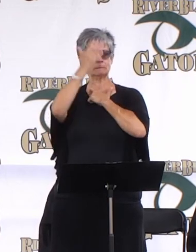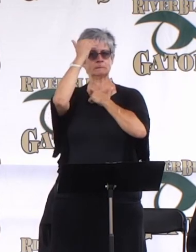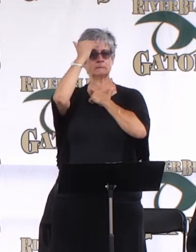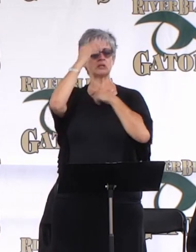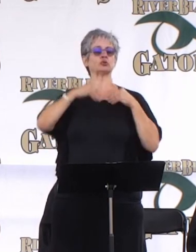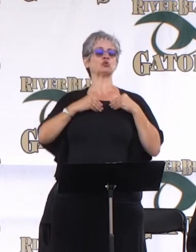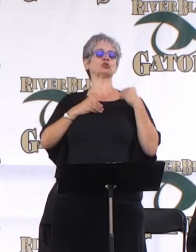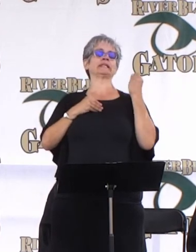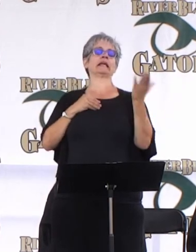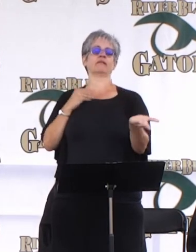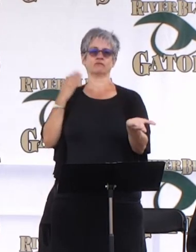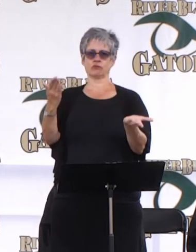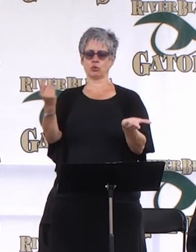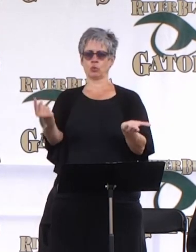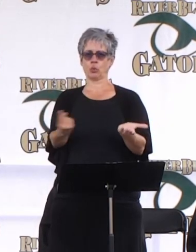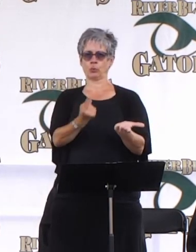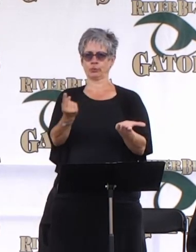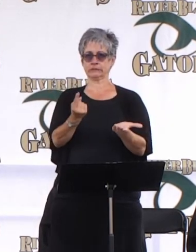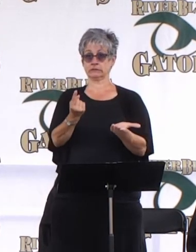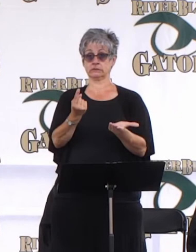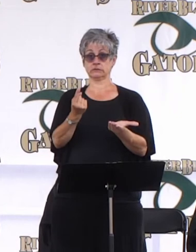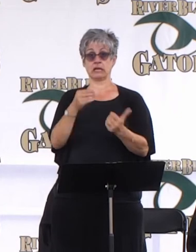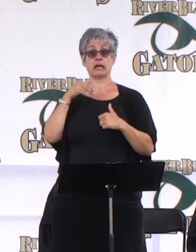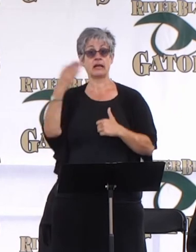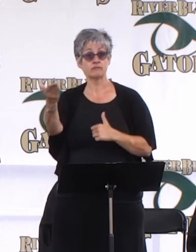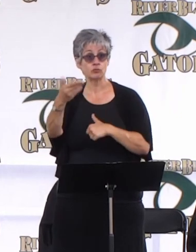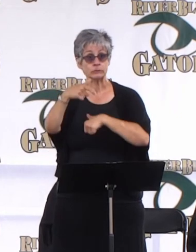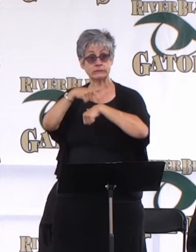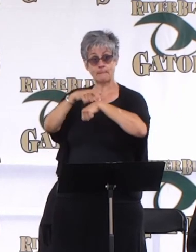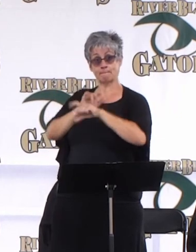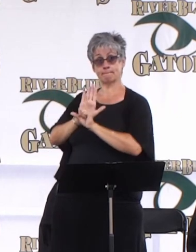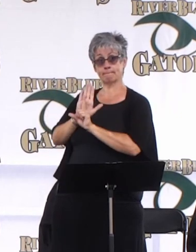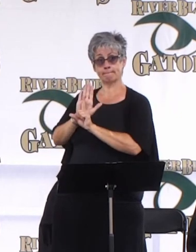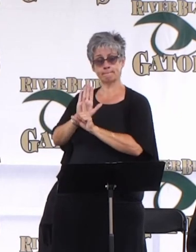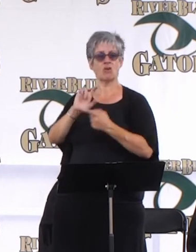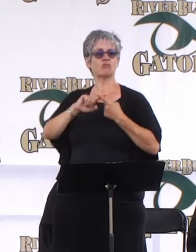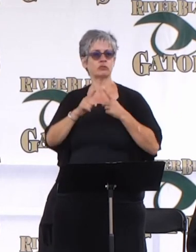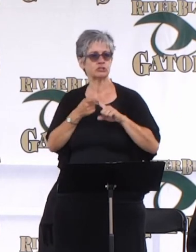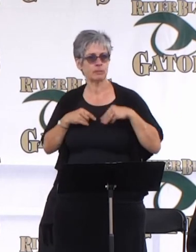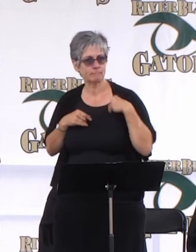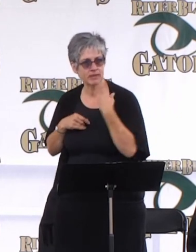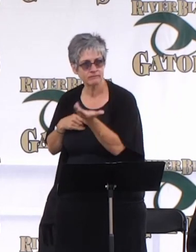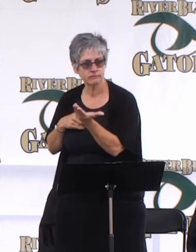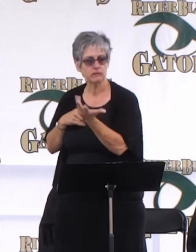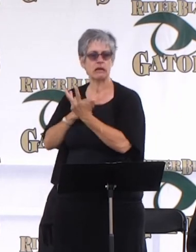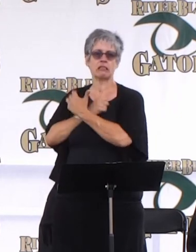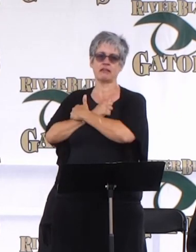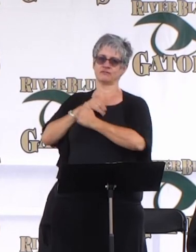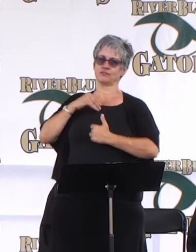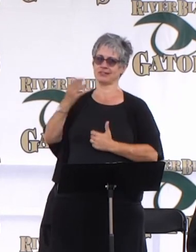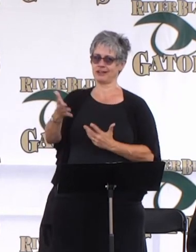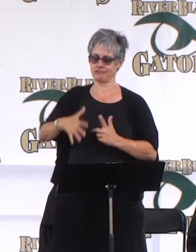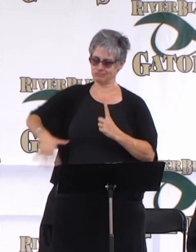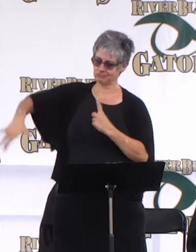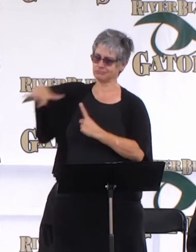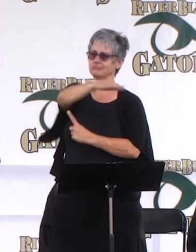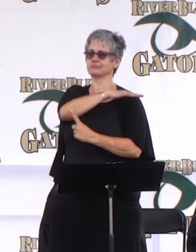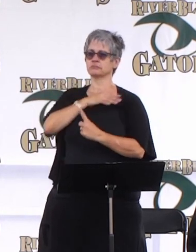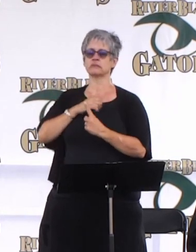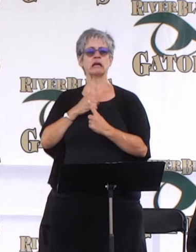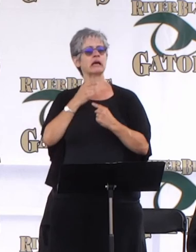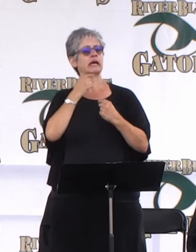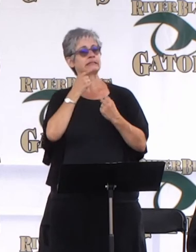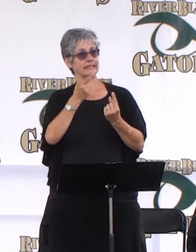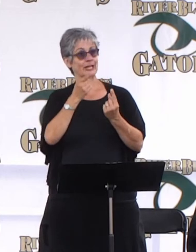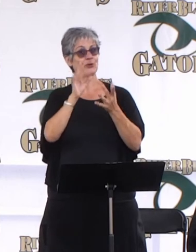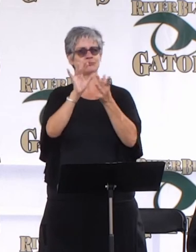gave abundantly. She gave her time, she gave her friendship, and she gave her love to those around her. I tell you